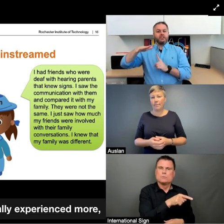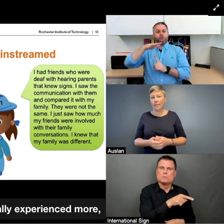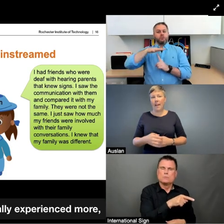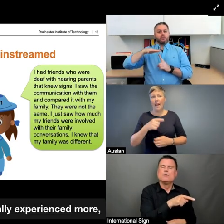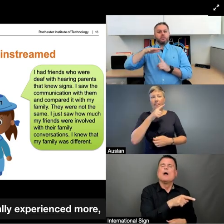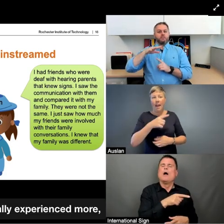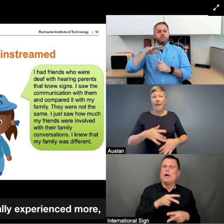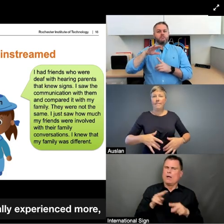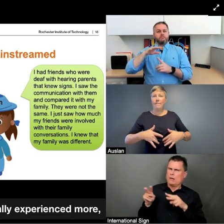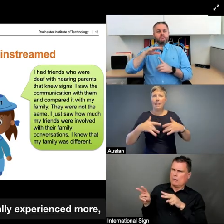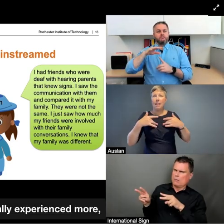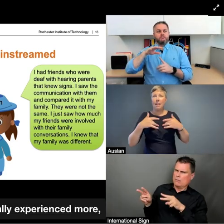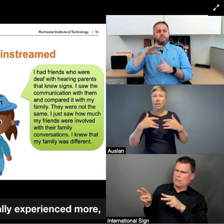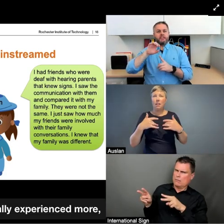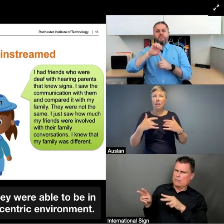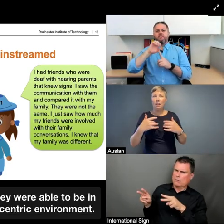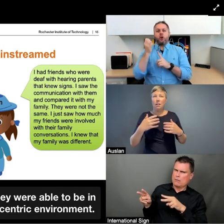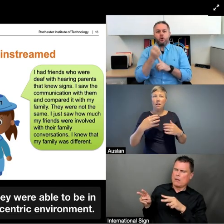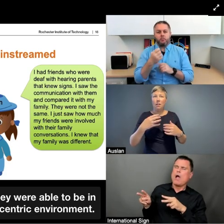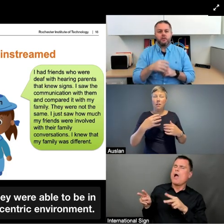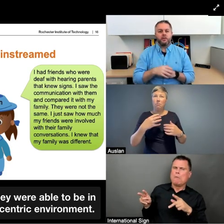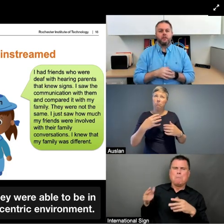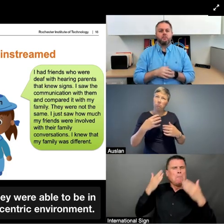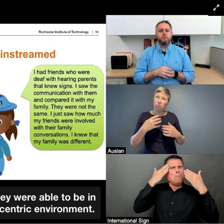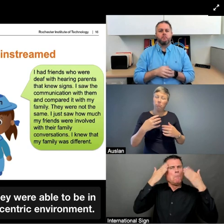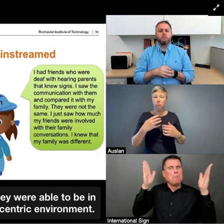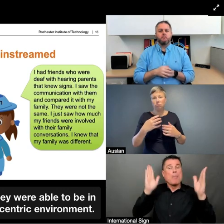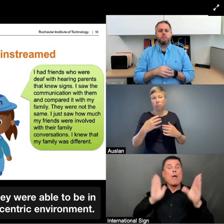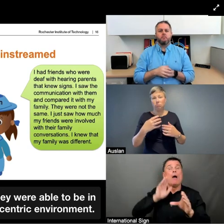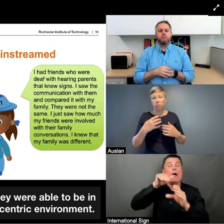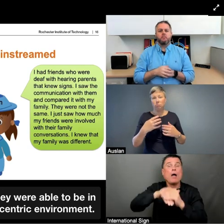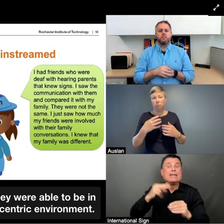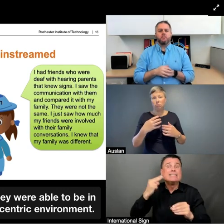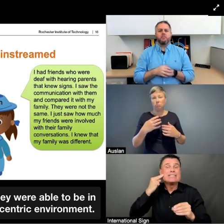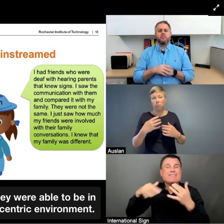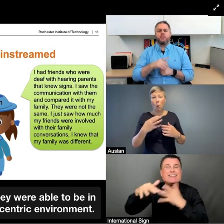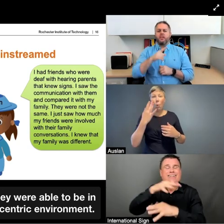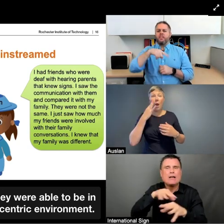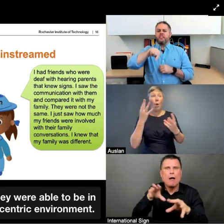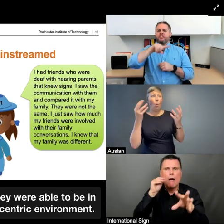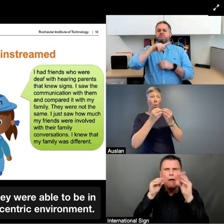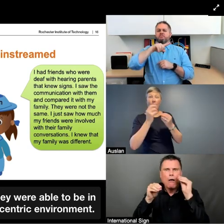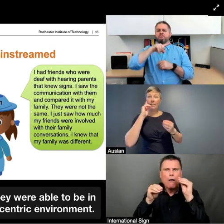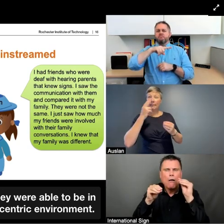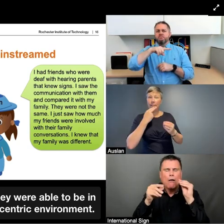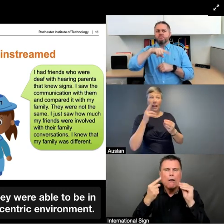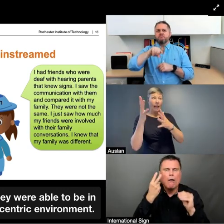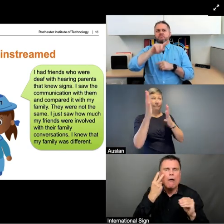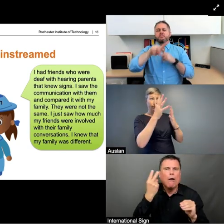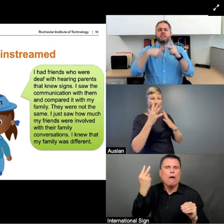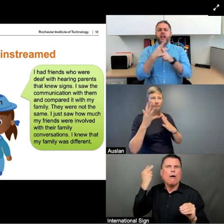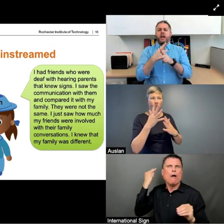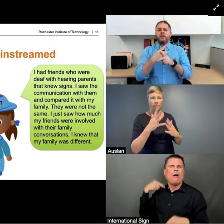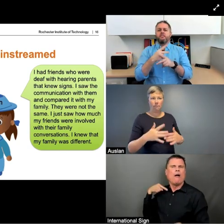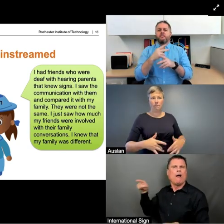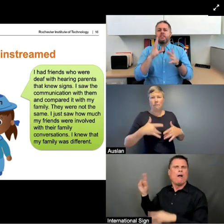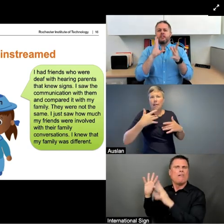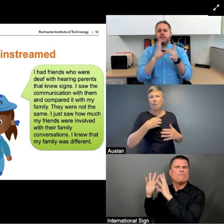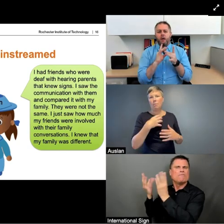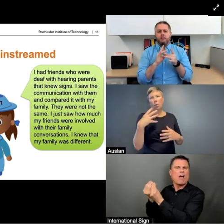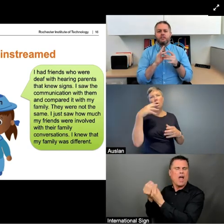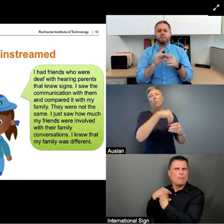They really experienced more after they were able to be in a deaf-centric environment.